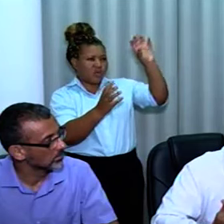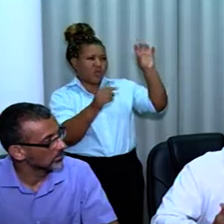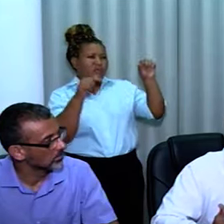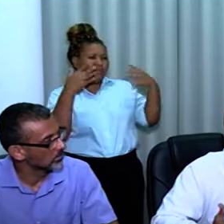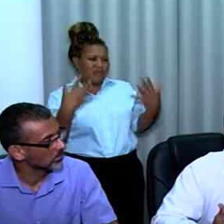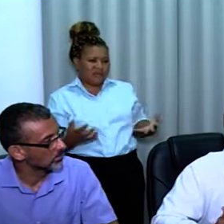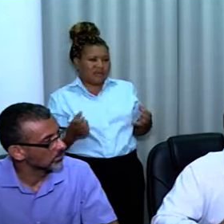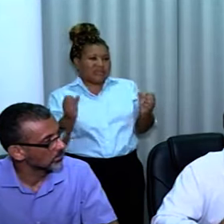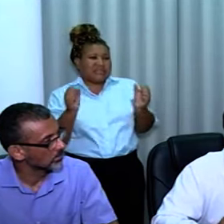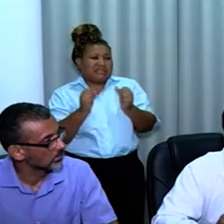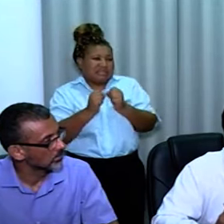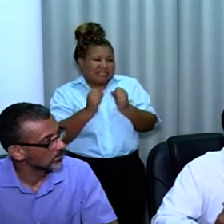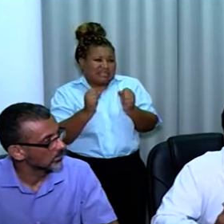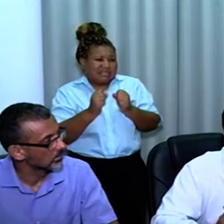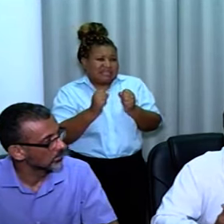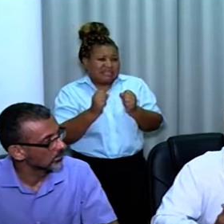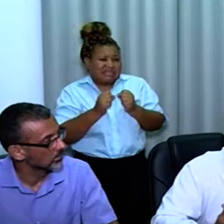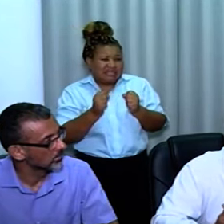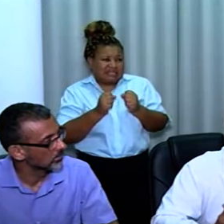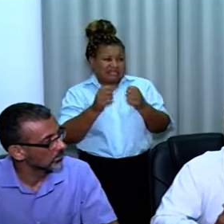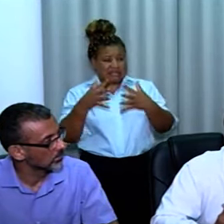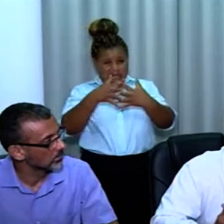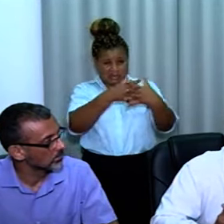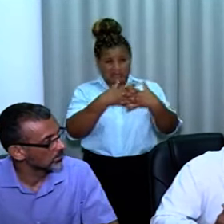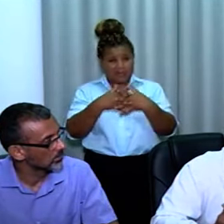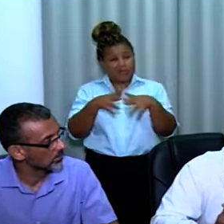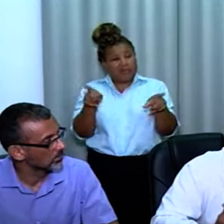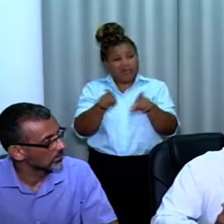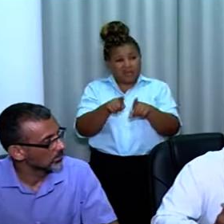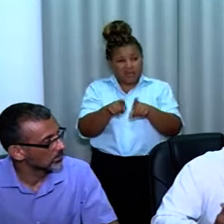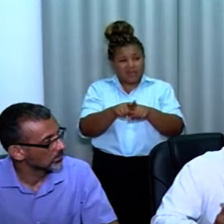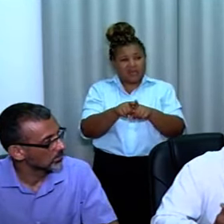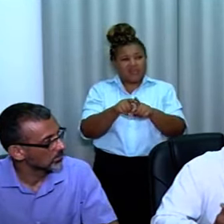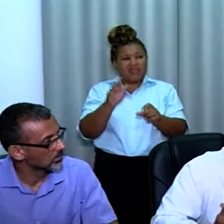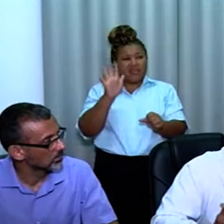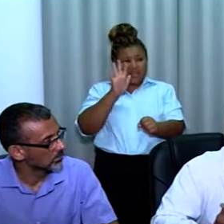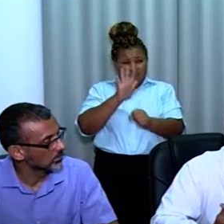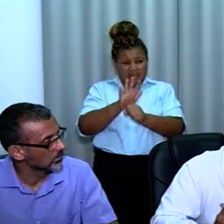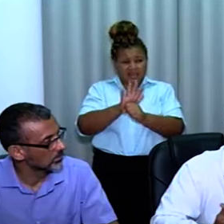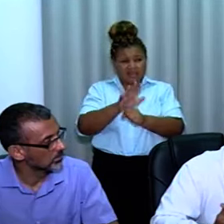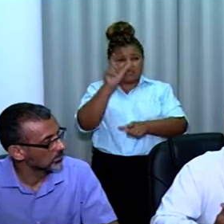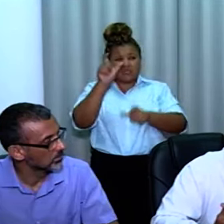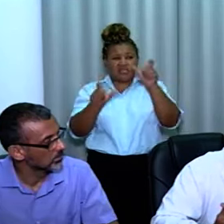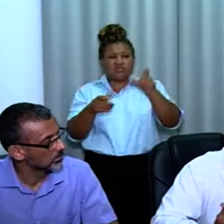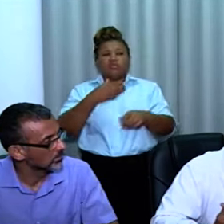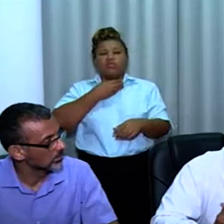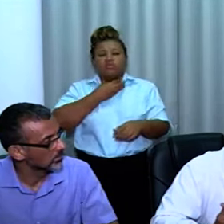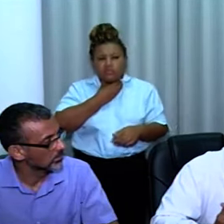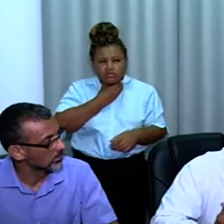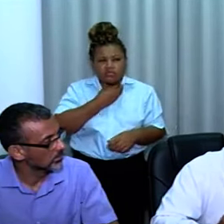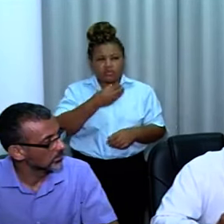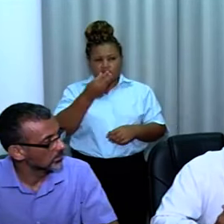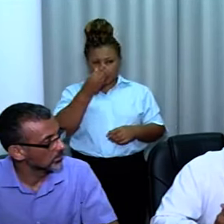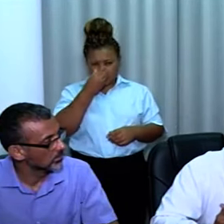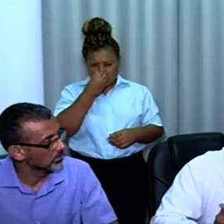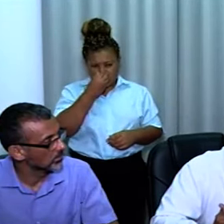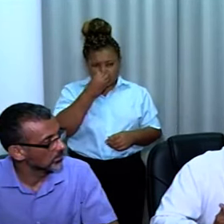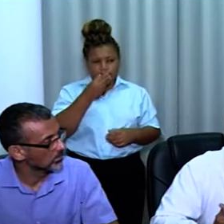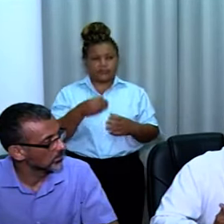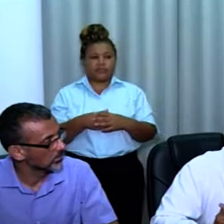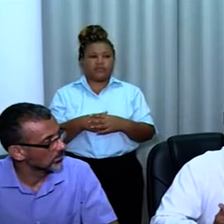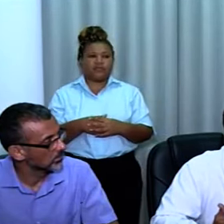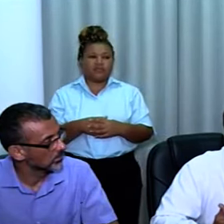during winter, you have a lot of people catching the flu. And right now, we have more flu patients than